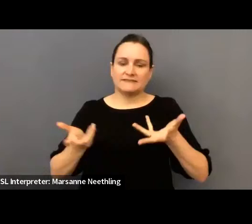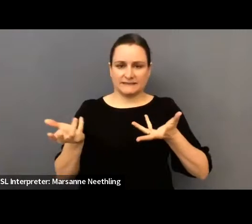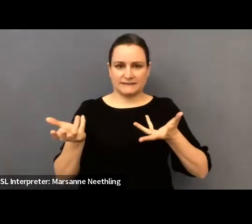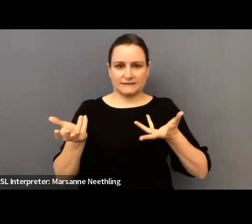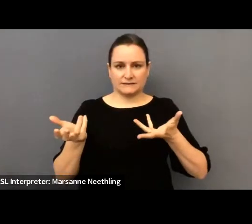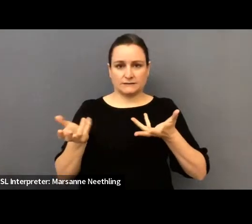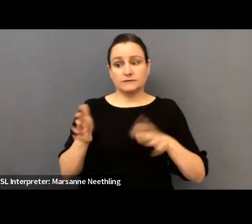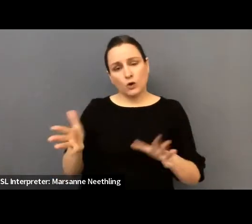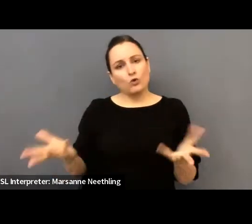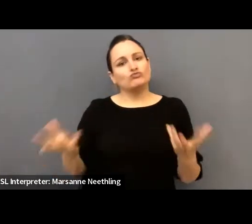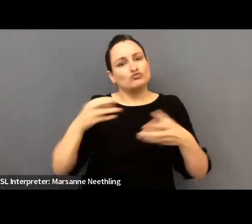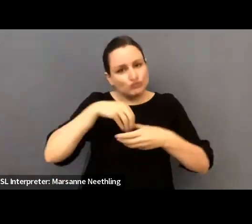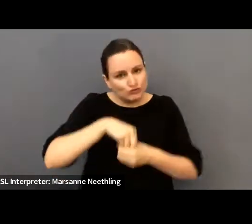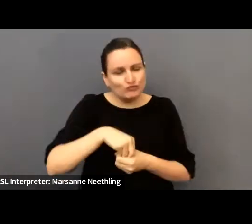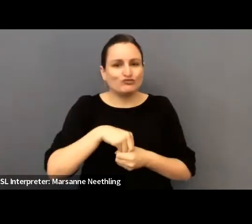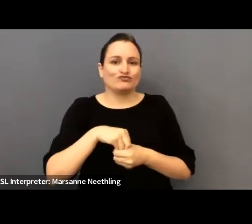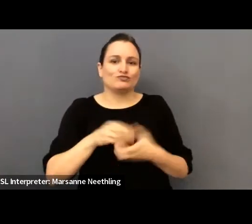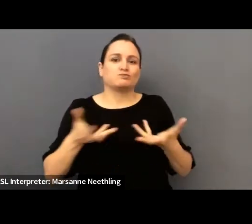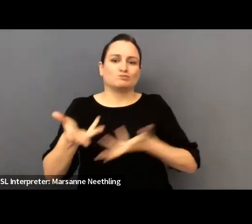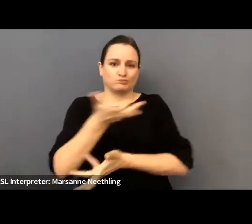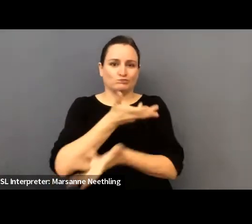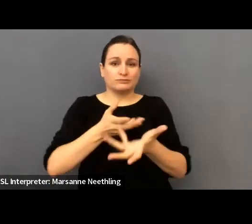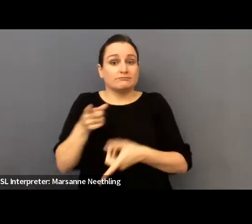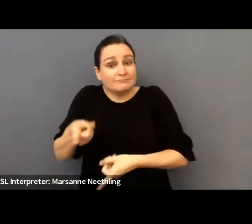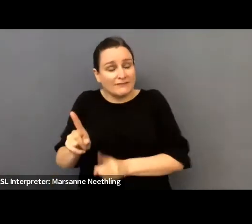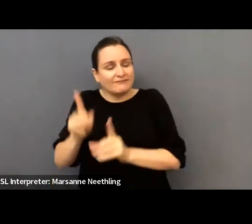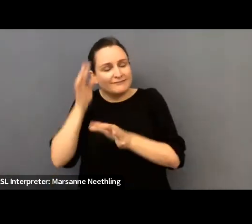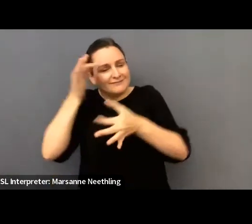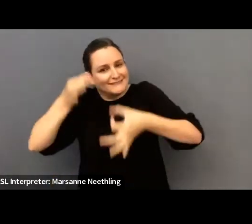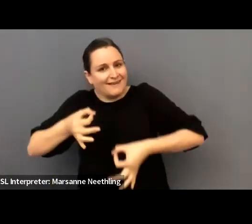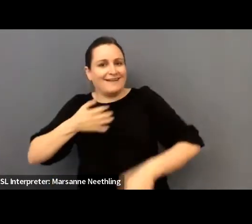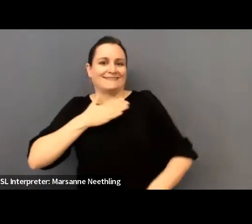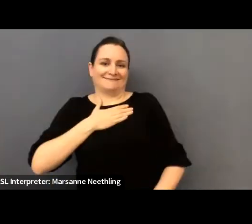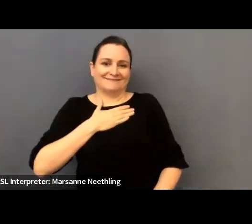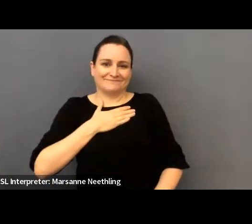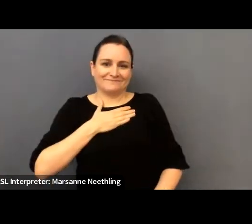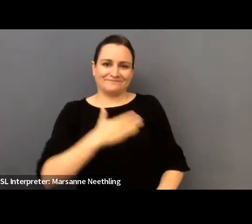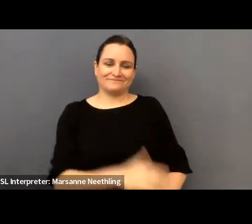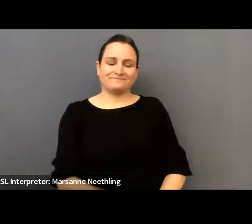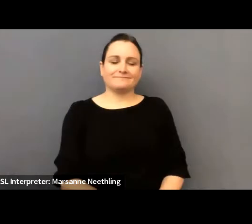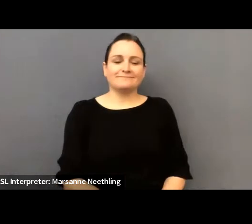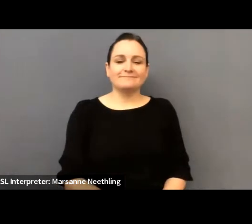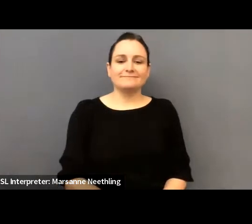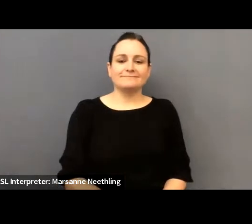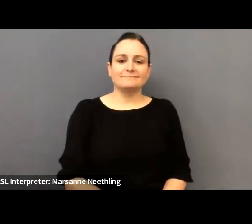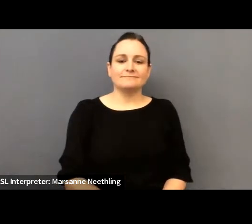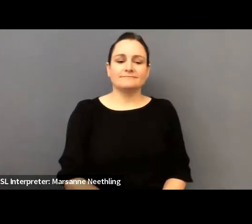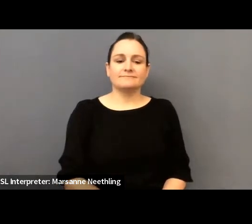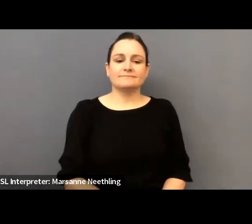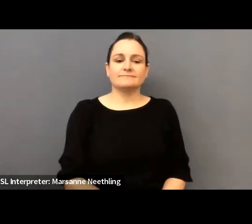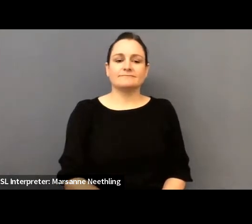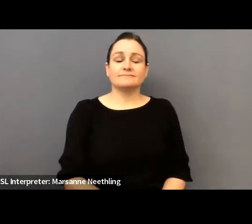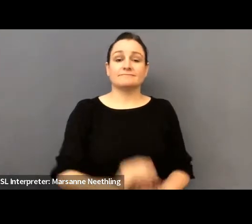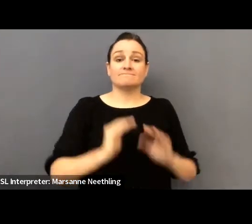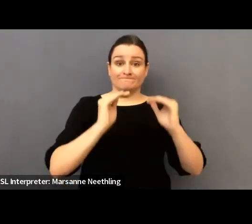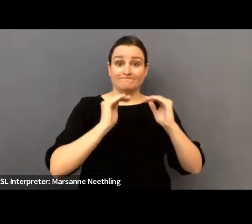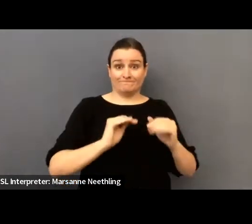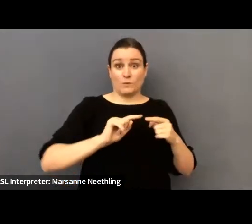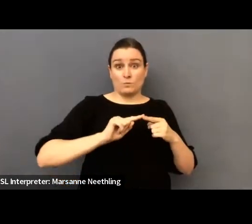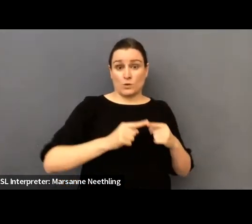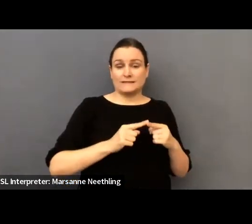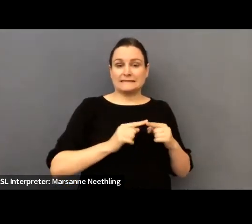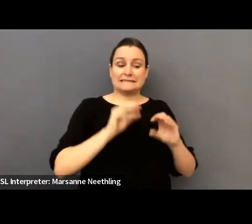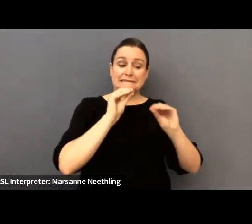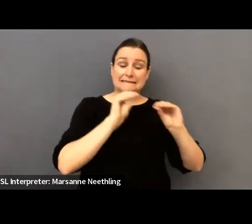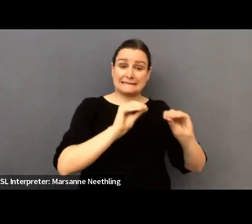support service they need. And then in terms of teaching and learning, to be more inclusive, I don't